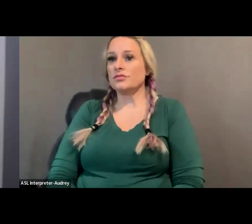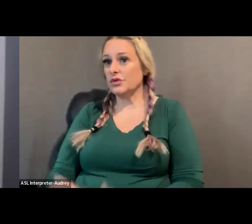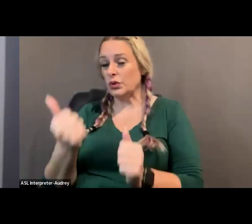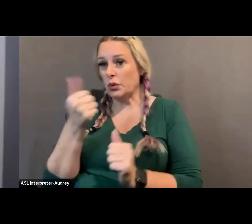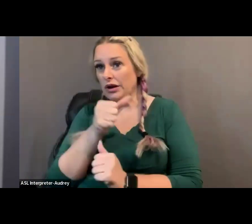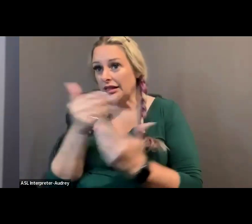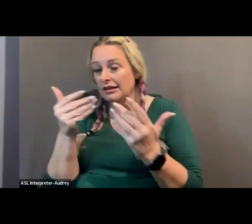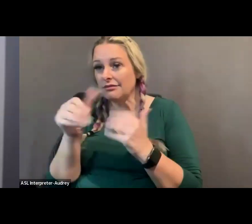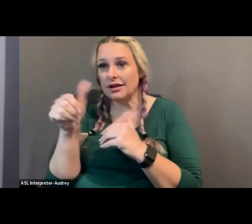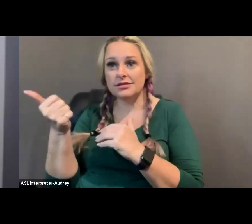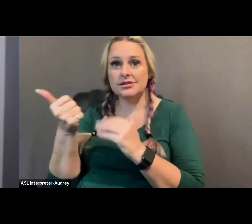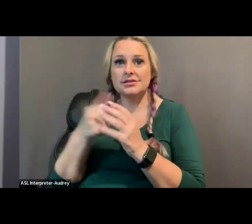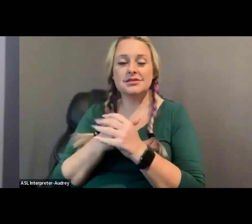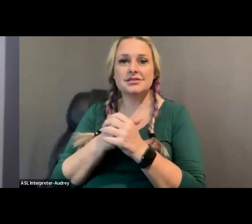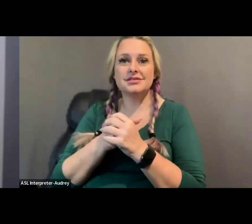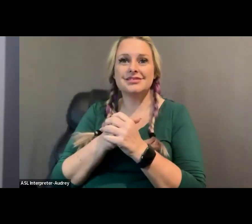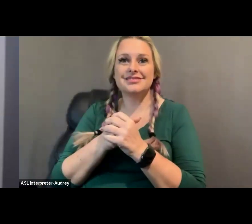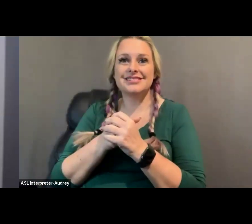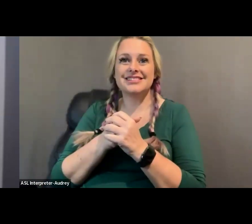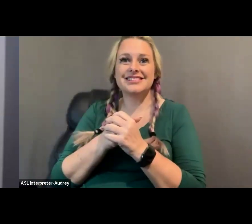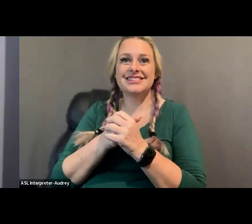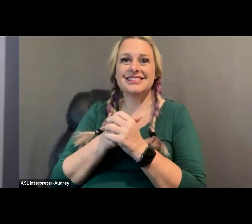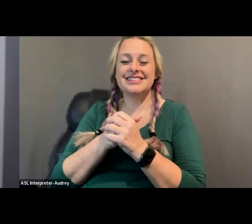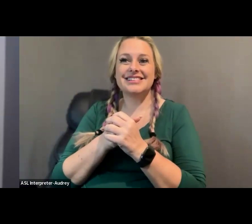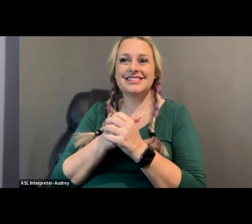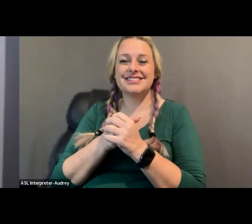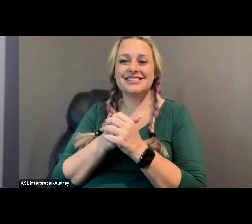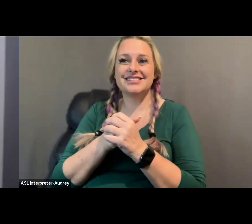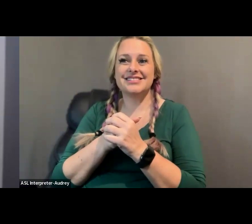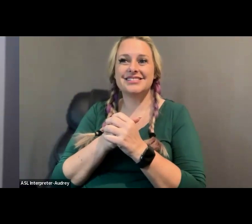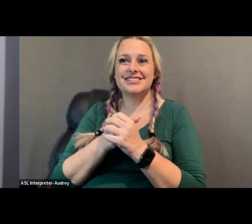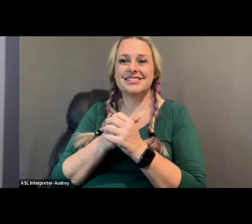Anything else for the good of all of us here today?